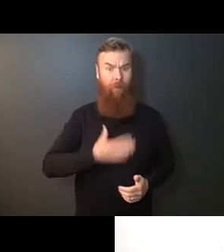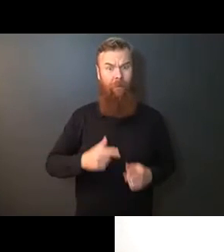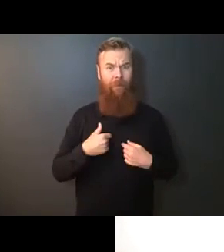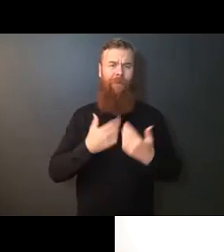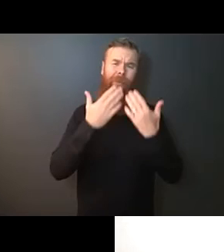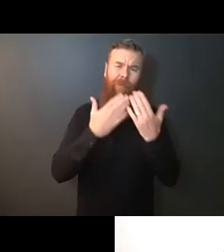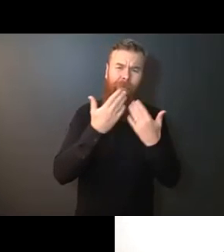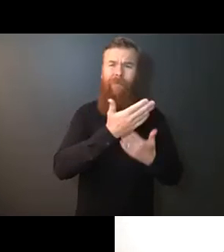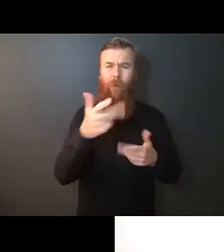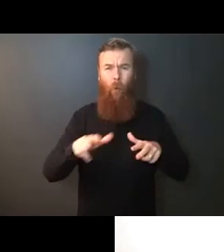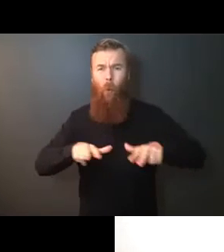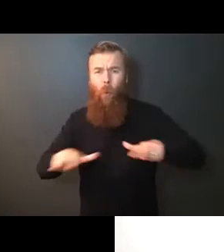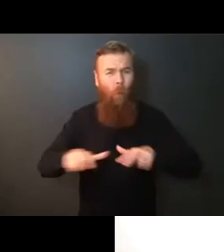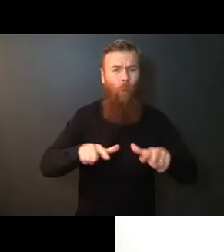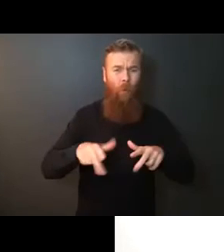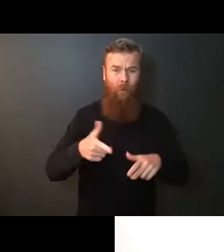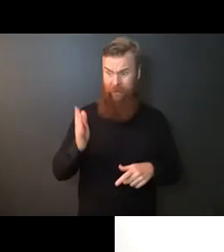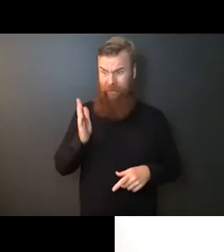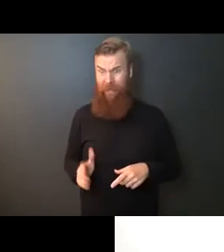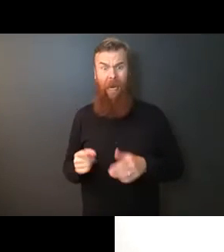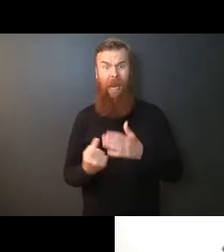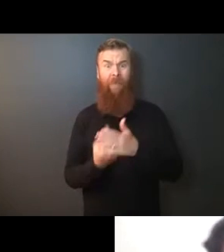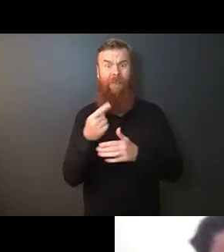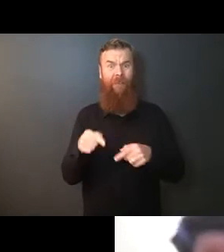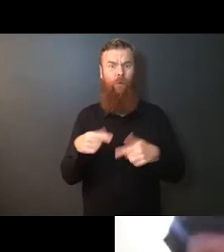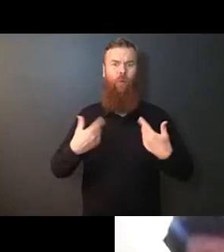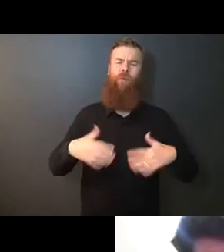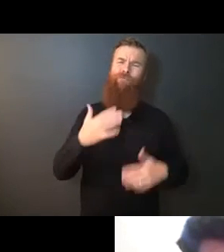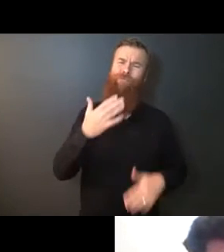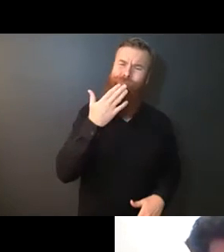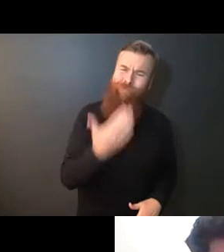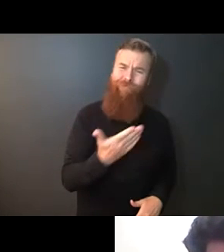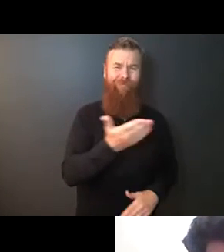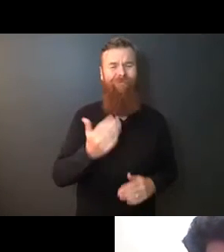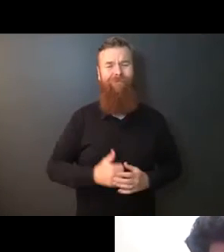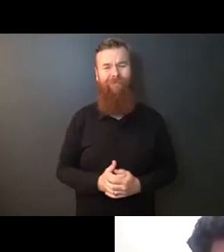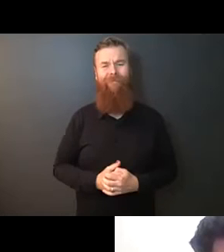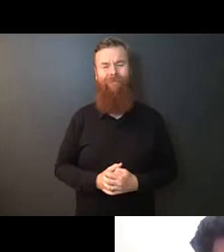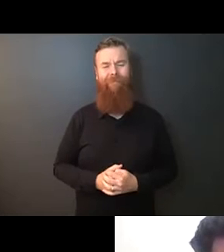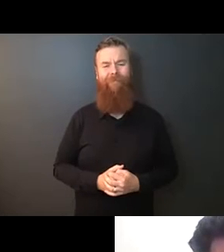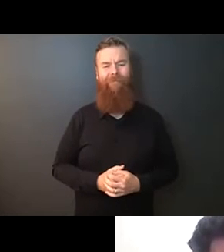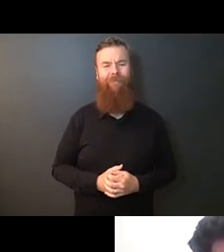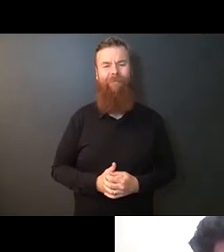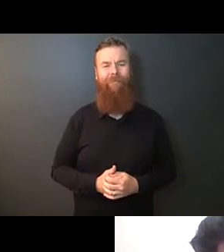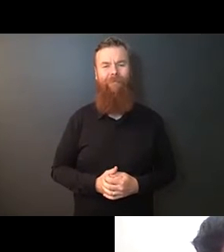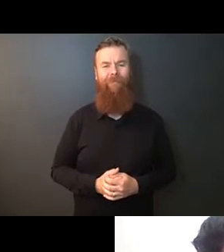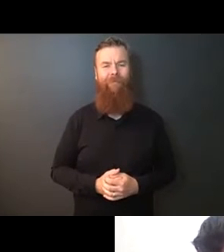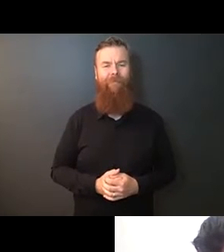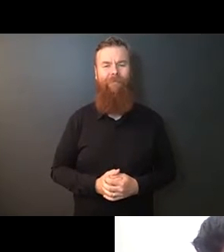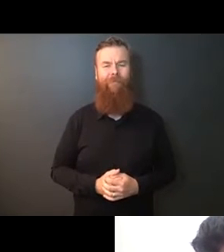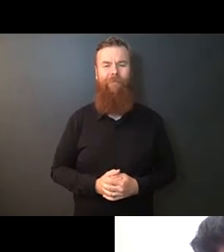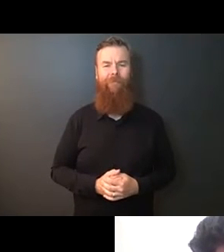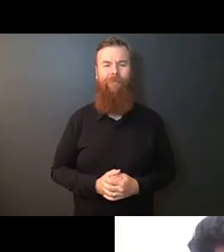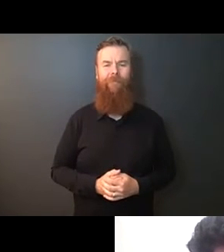event. And what I just said is not a formal recognition